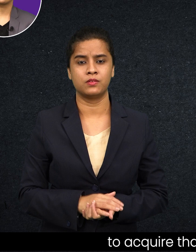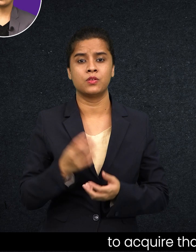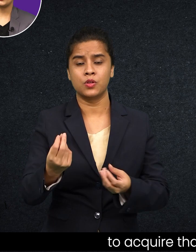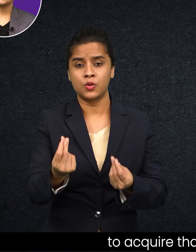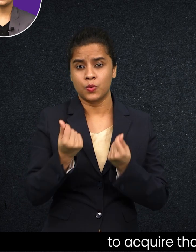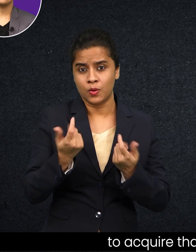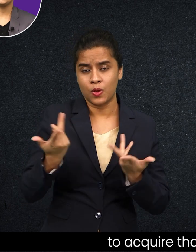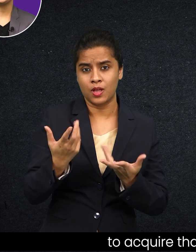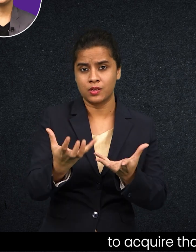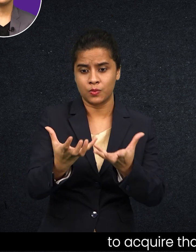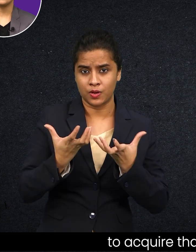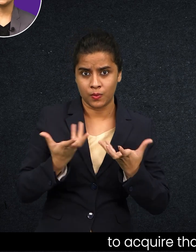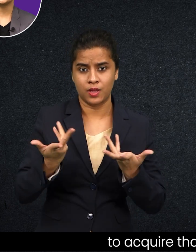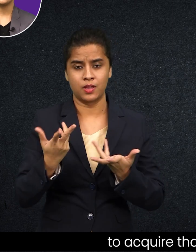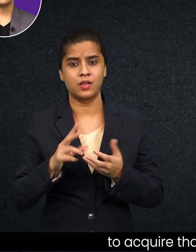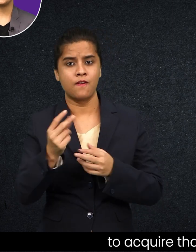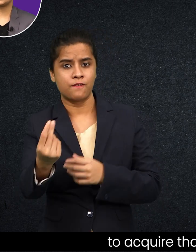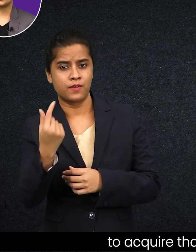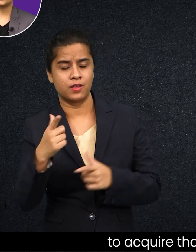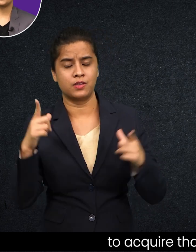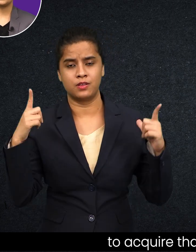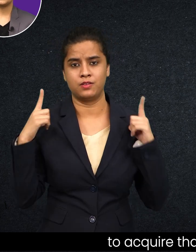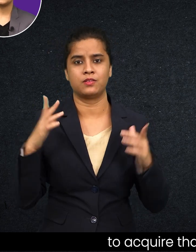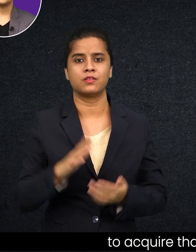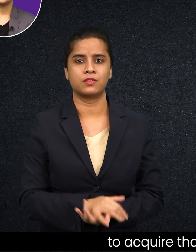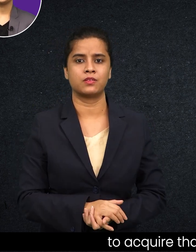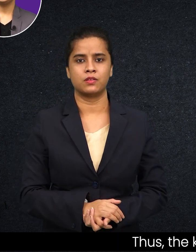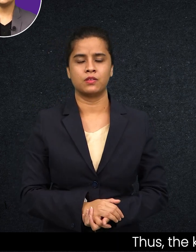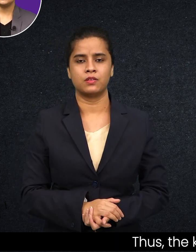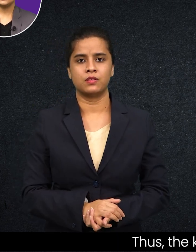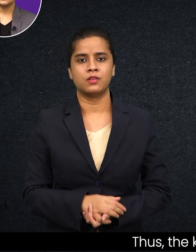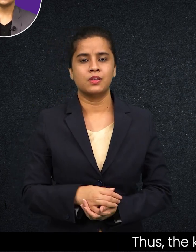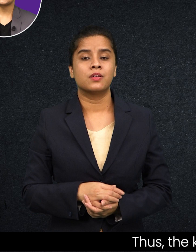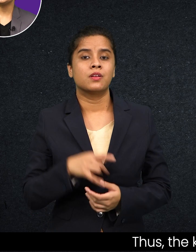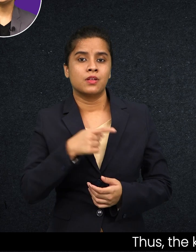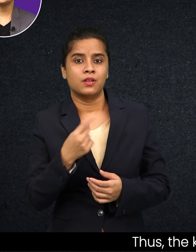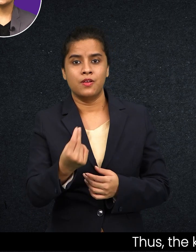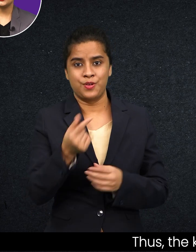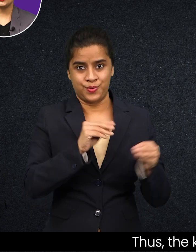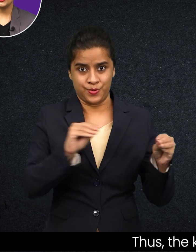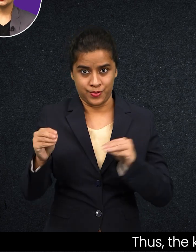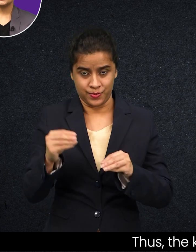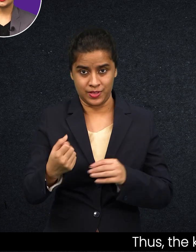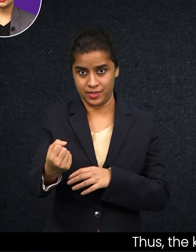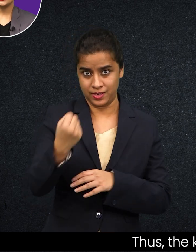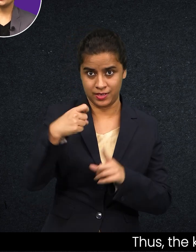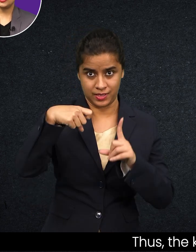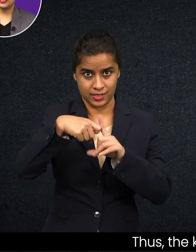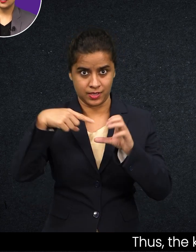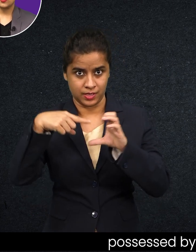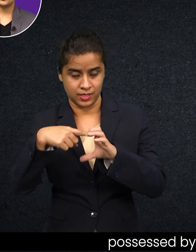to acquire that velocity from its rest. Thus, the kinetic energy